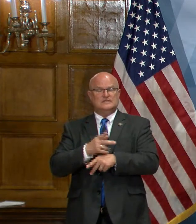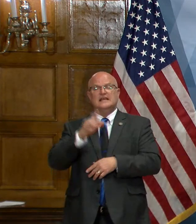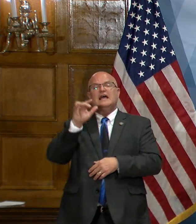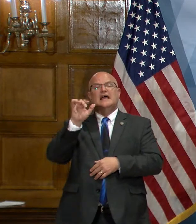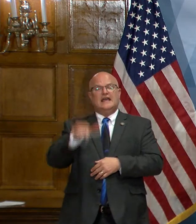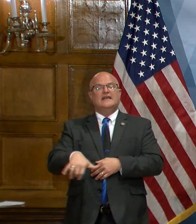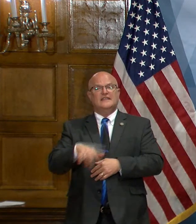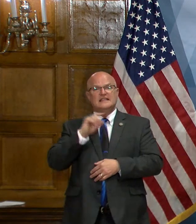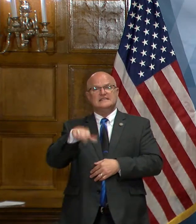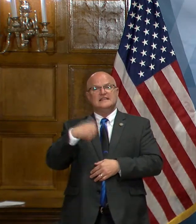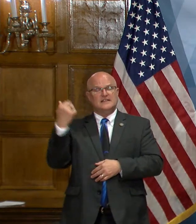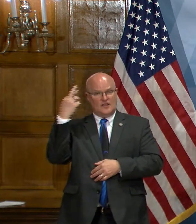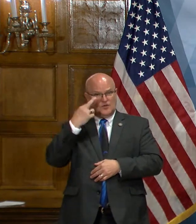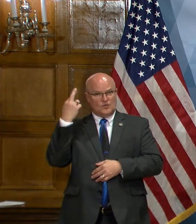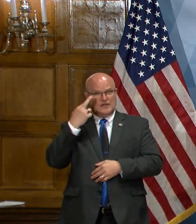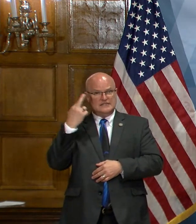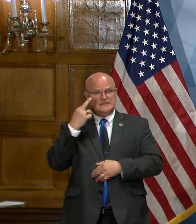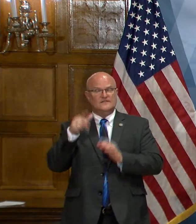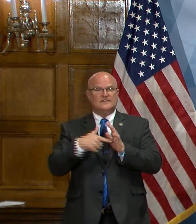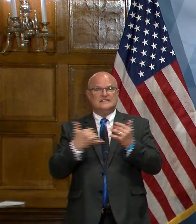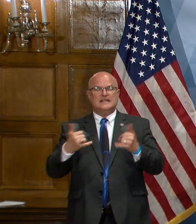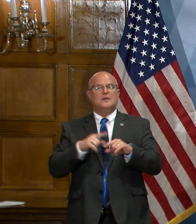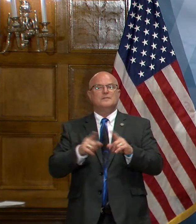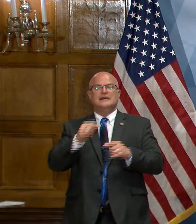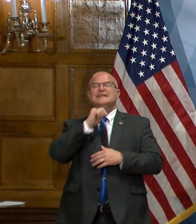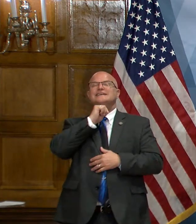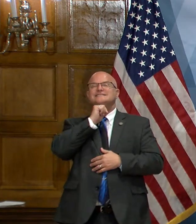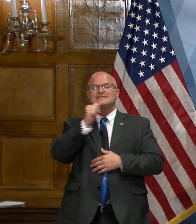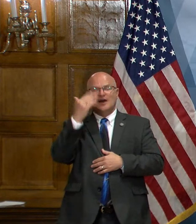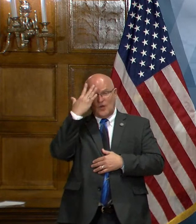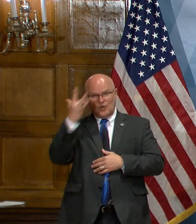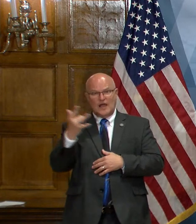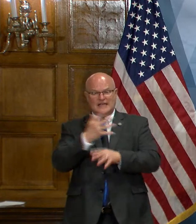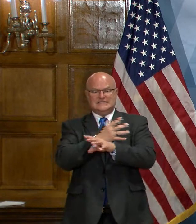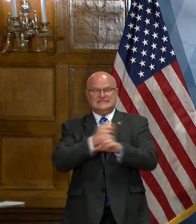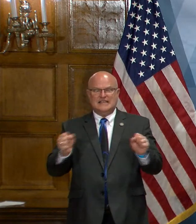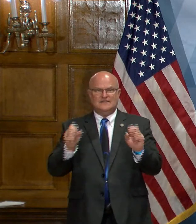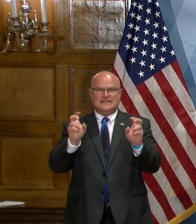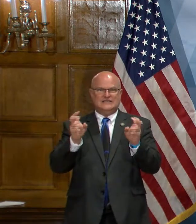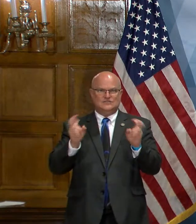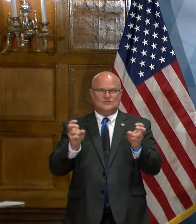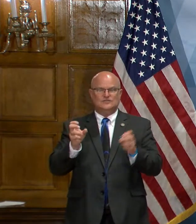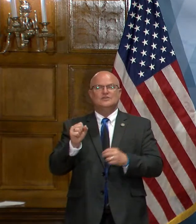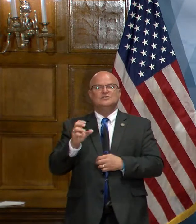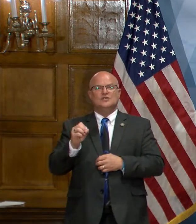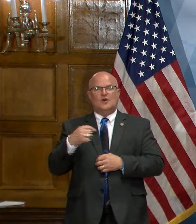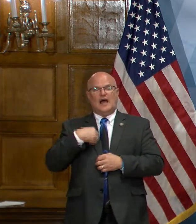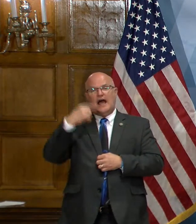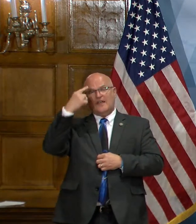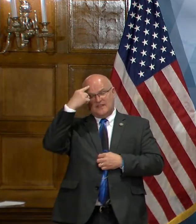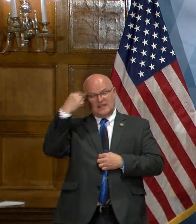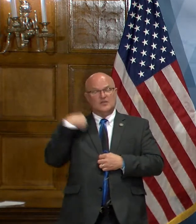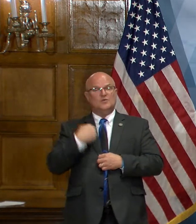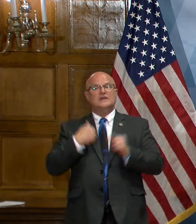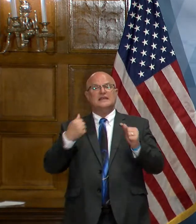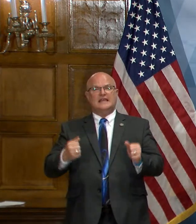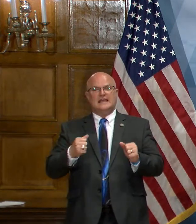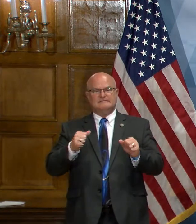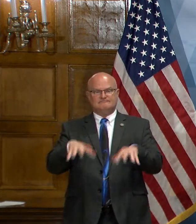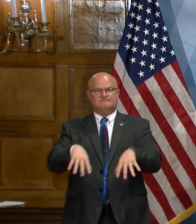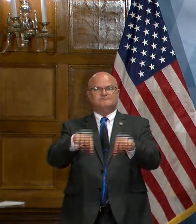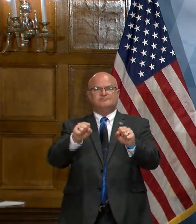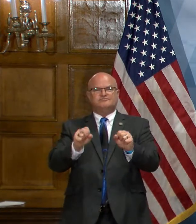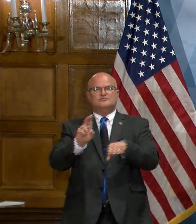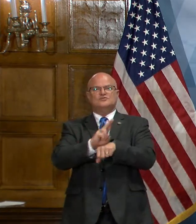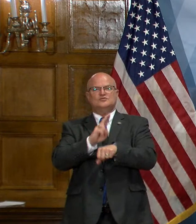that is another factor in this at this time, but it is not due to safety issues. So I think we'll be able to resume the